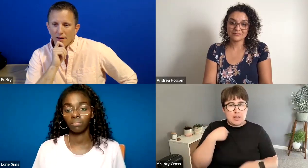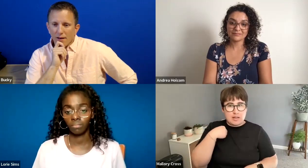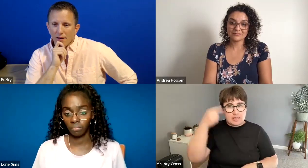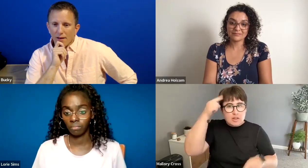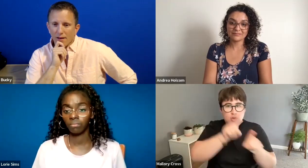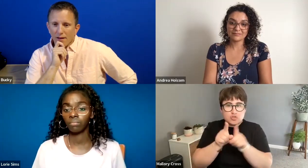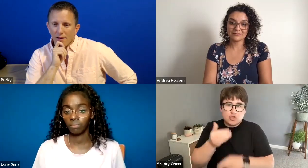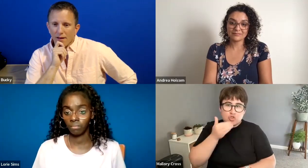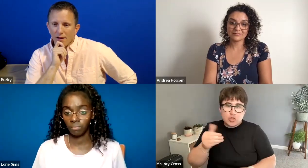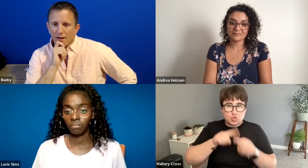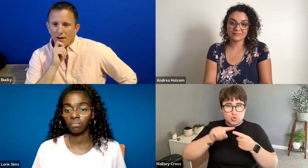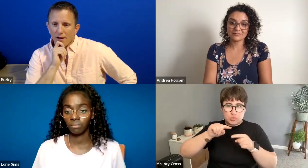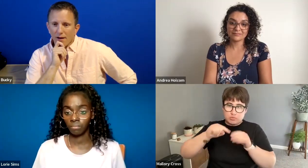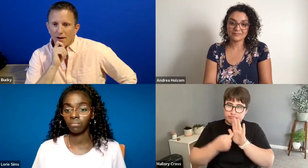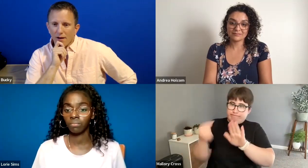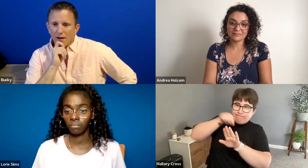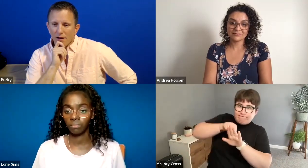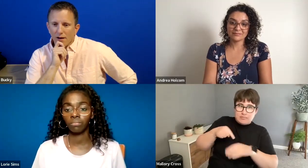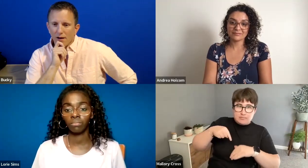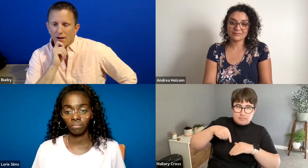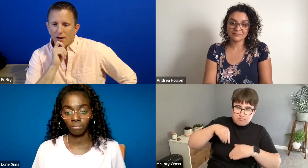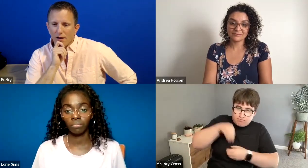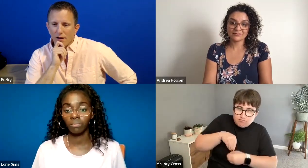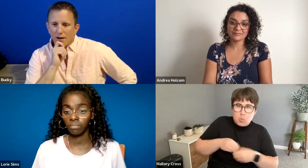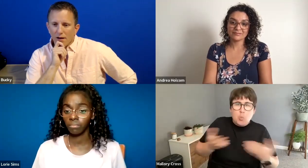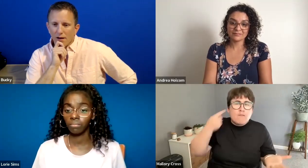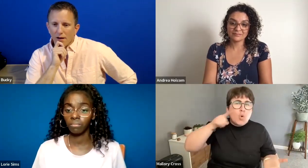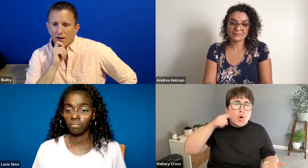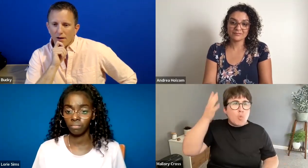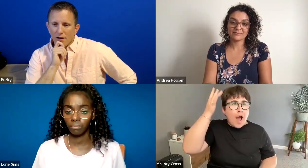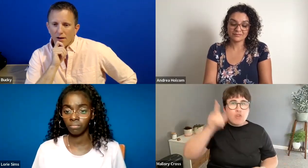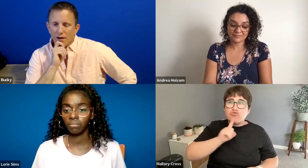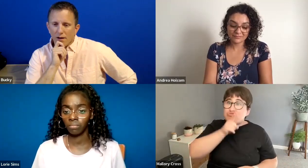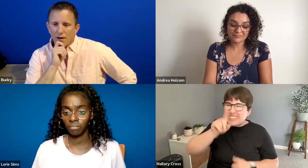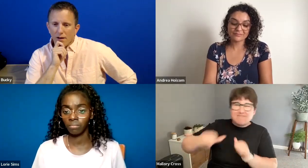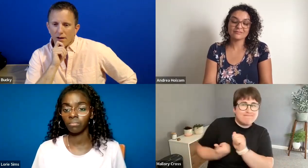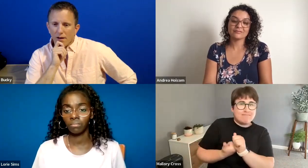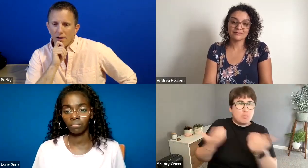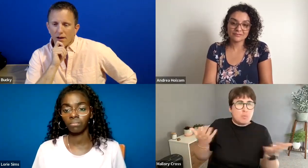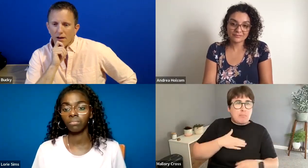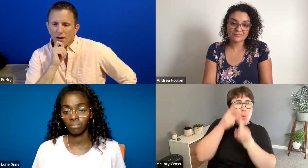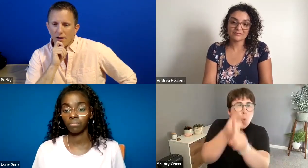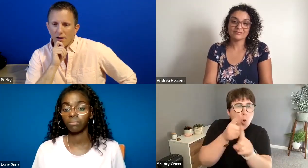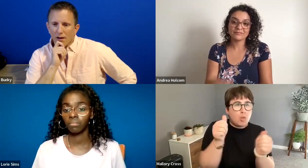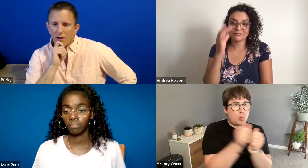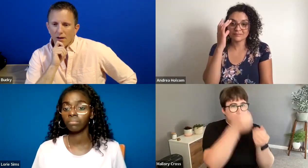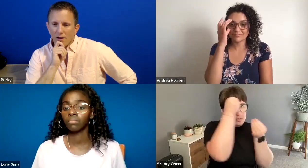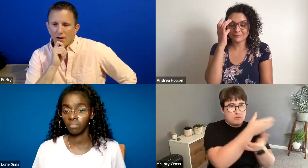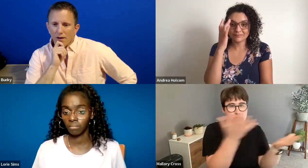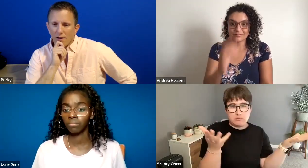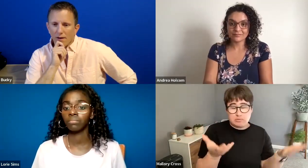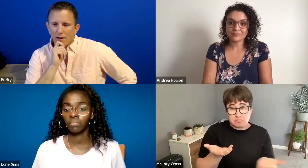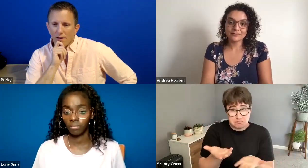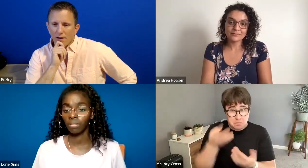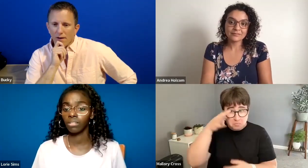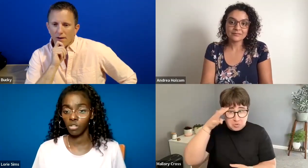safe company, or we're, a productive company. But I think at the same time, you have to think about what was the intent behind